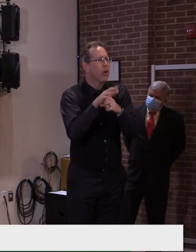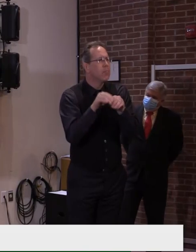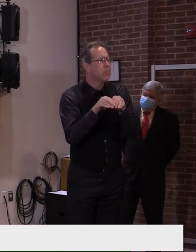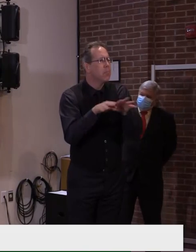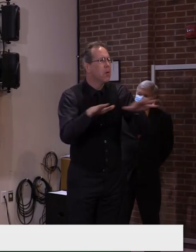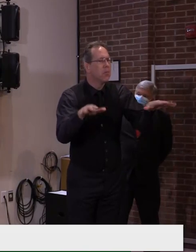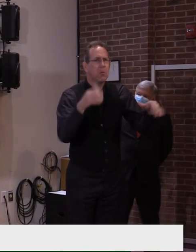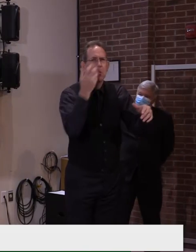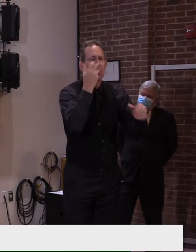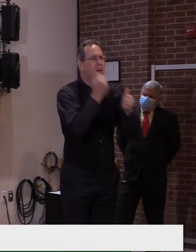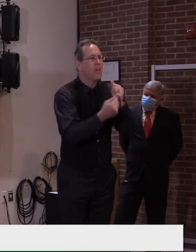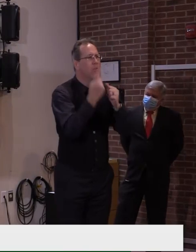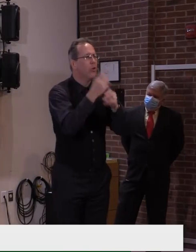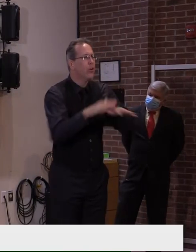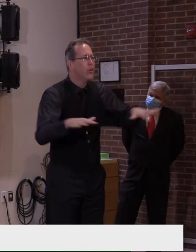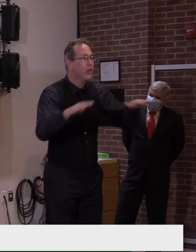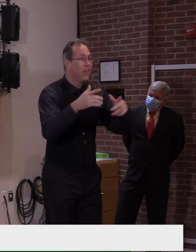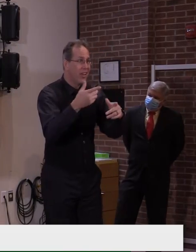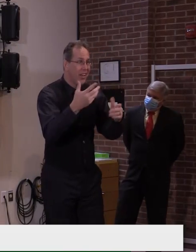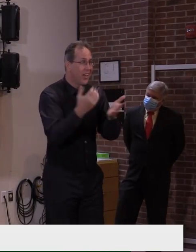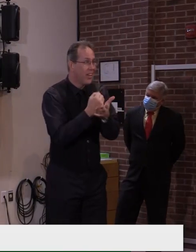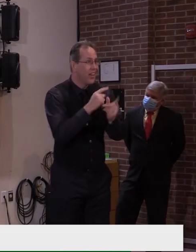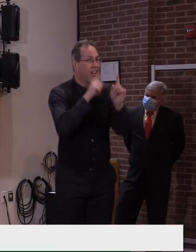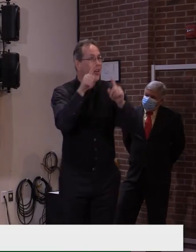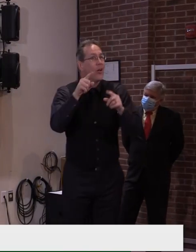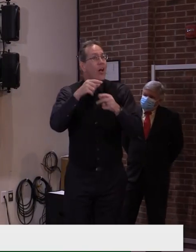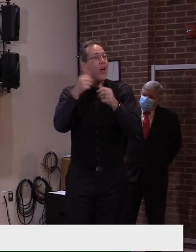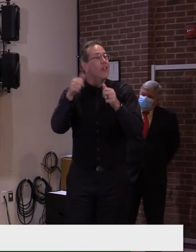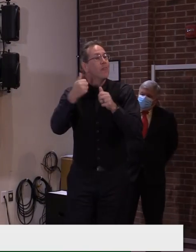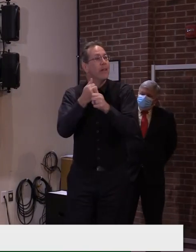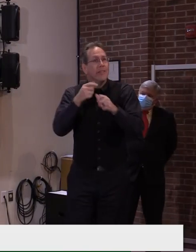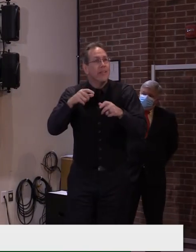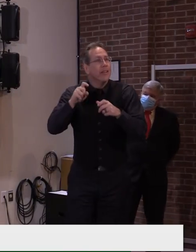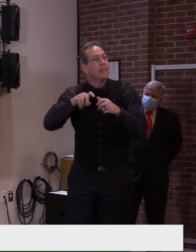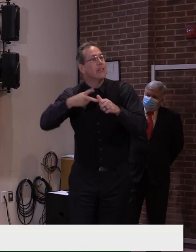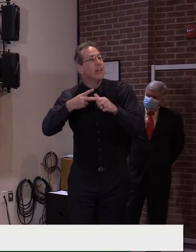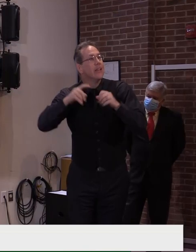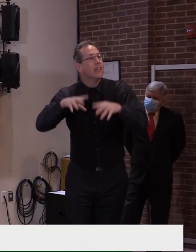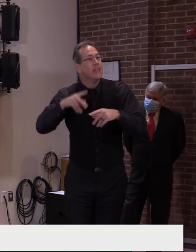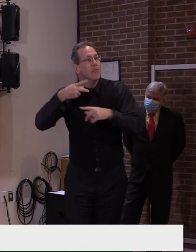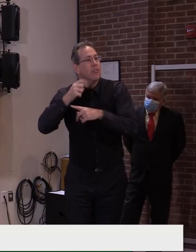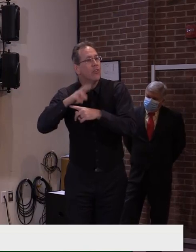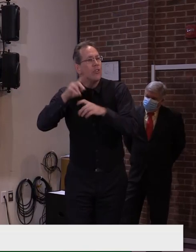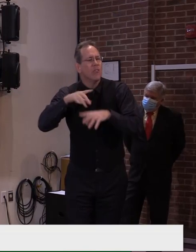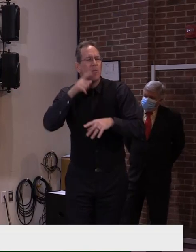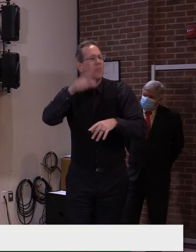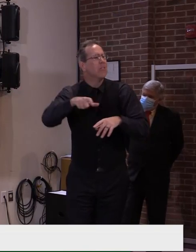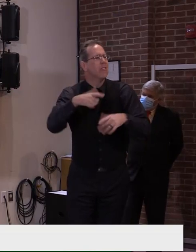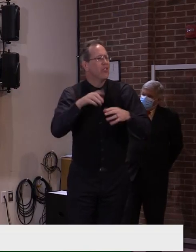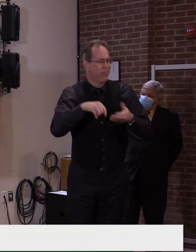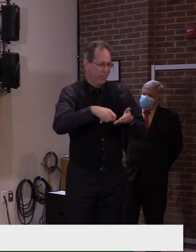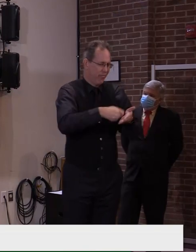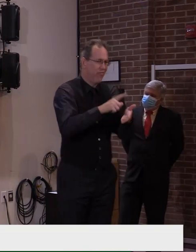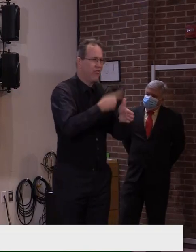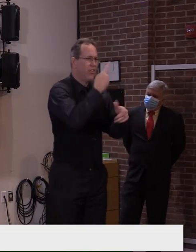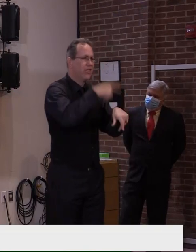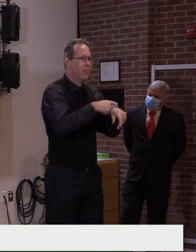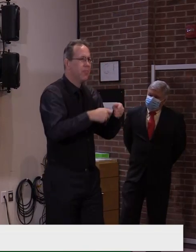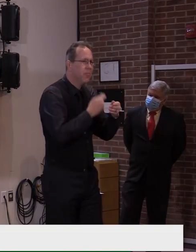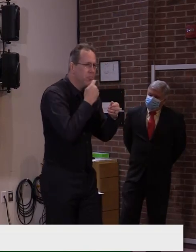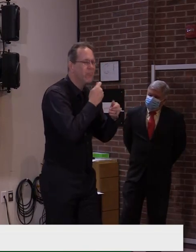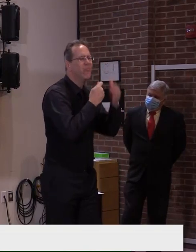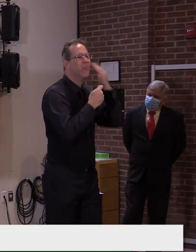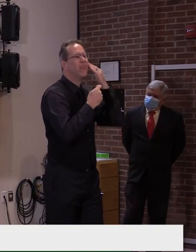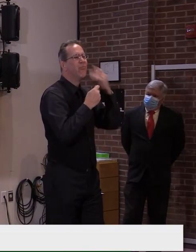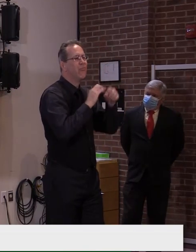test. However, if you have symptoms that you think are compatible with COVID and you have a negative home test, you may still